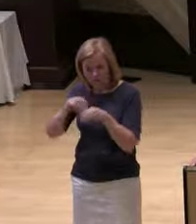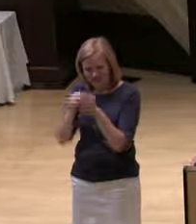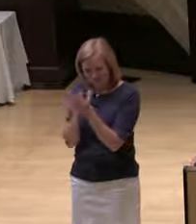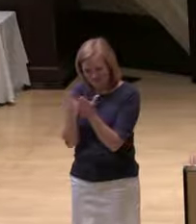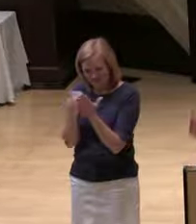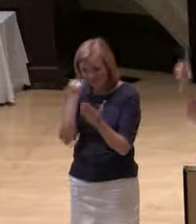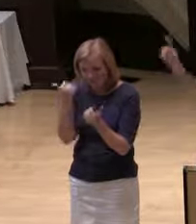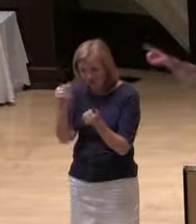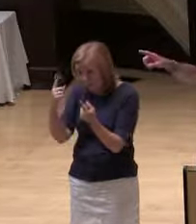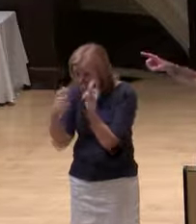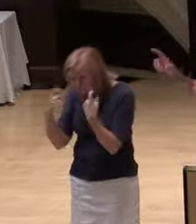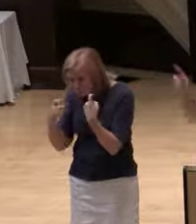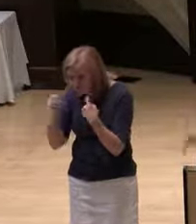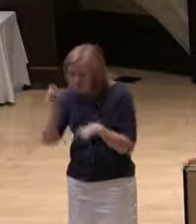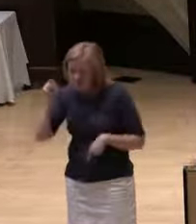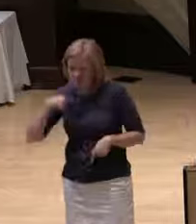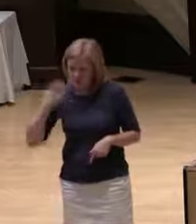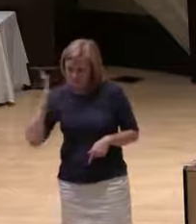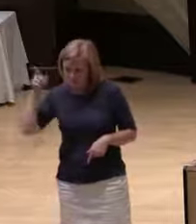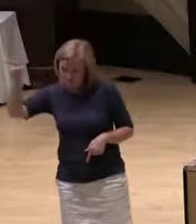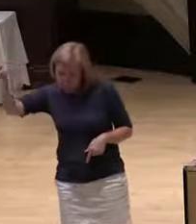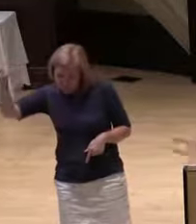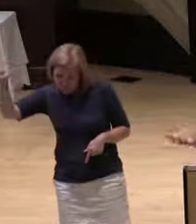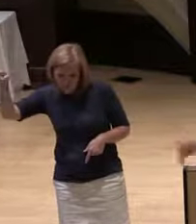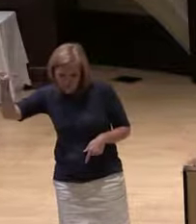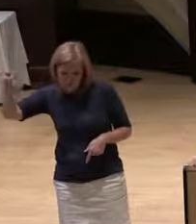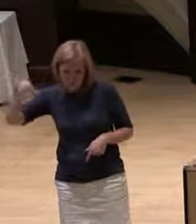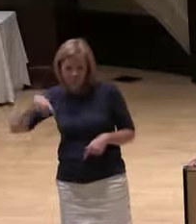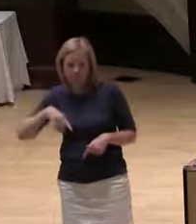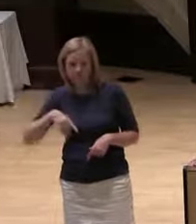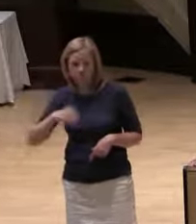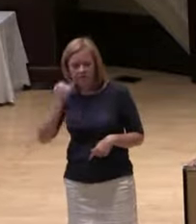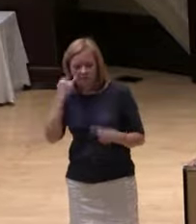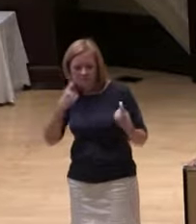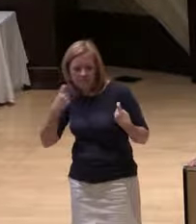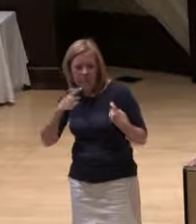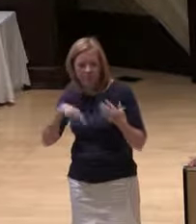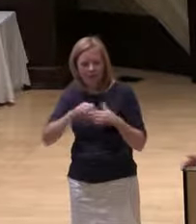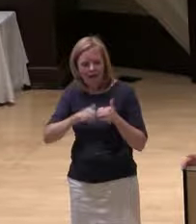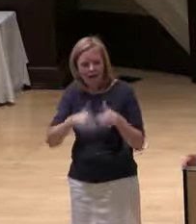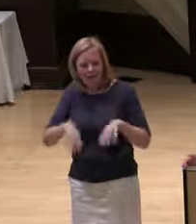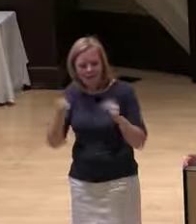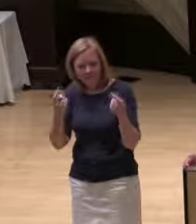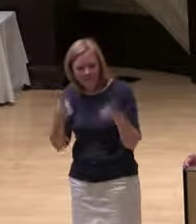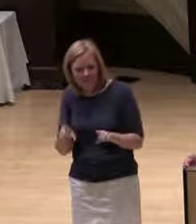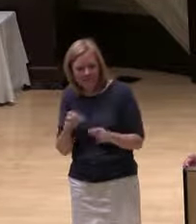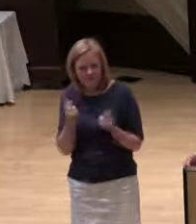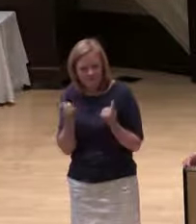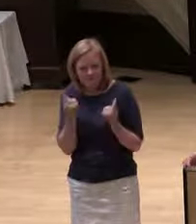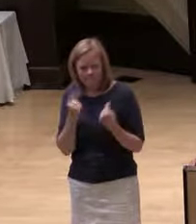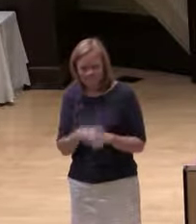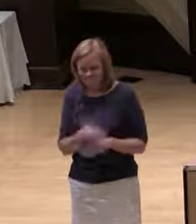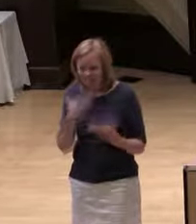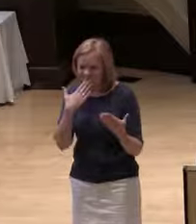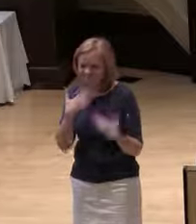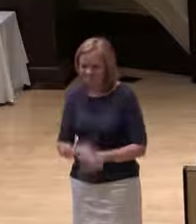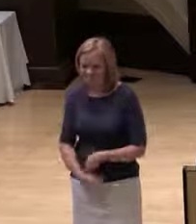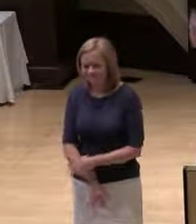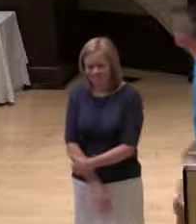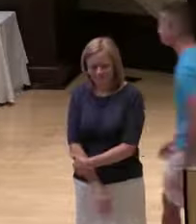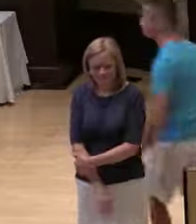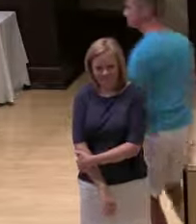any questions, or I'll be at the exit over here today if you you want to ask me anything about how to host an event or how it works. Thank you.